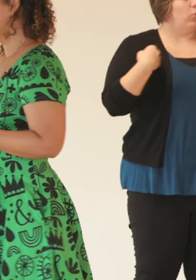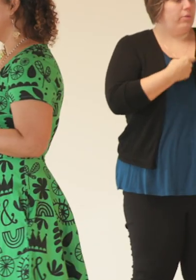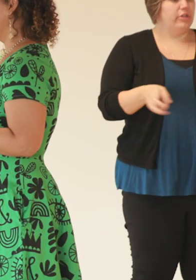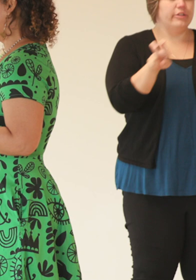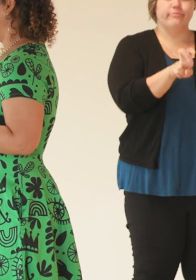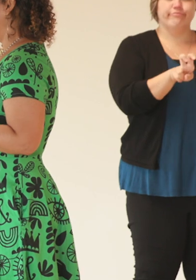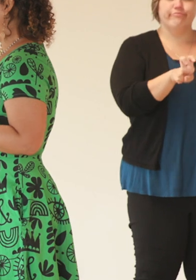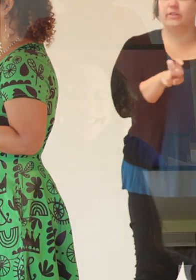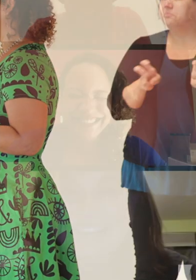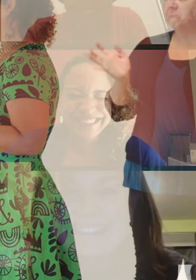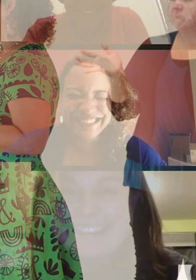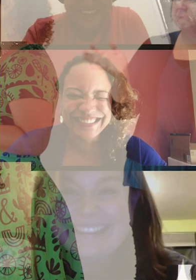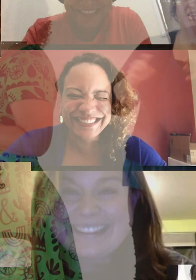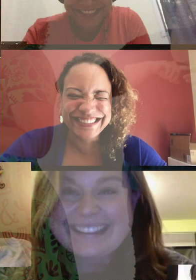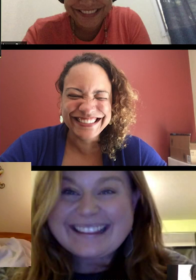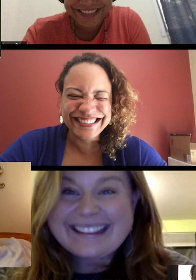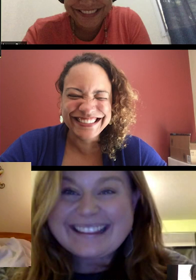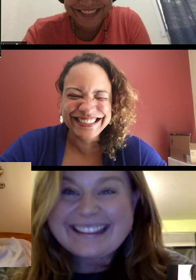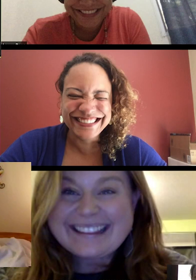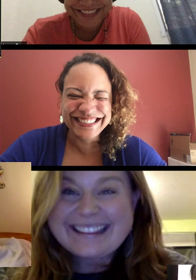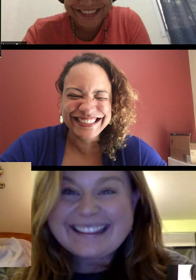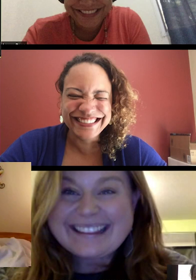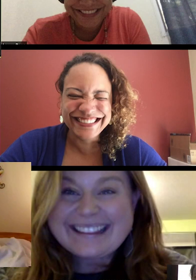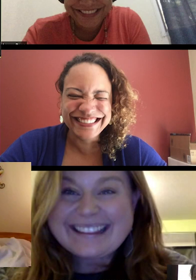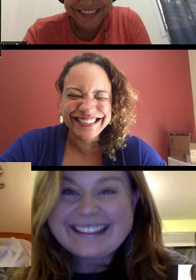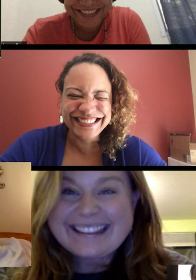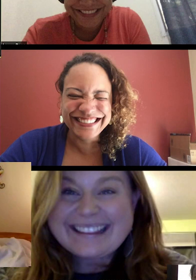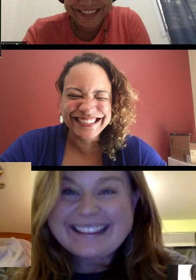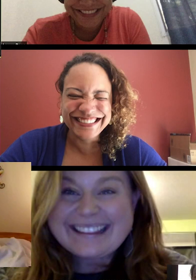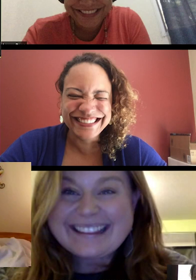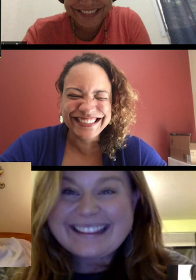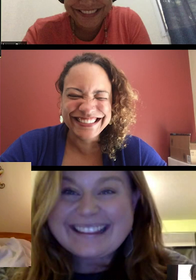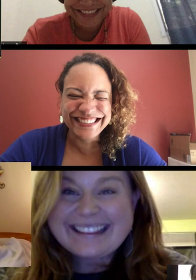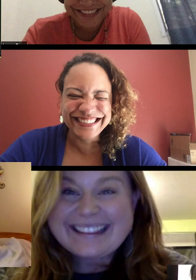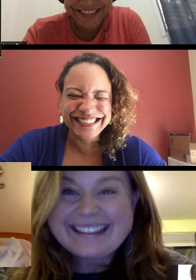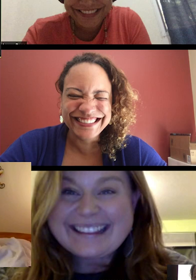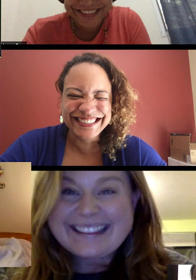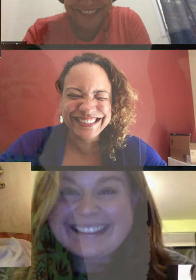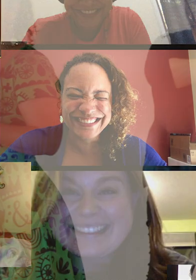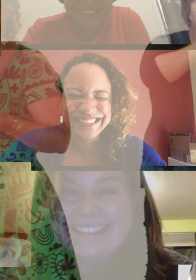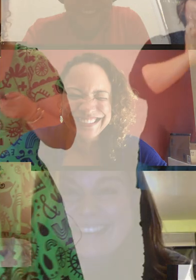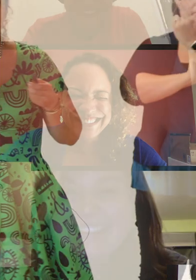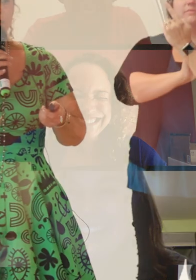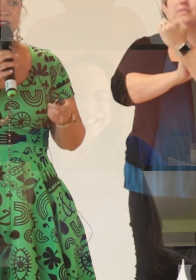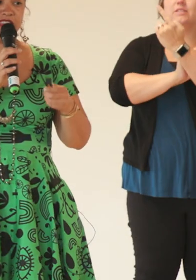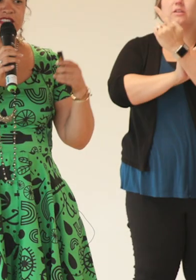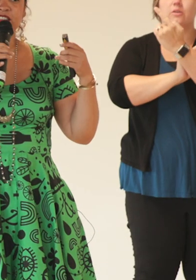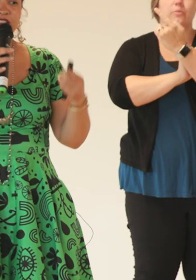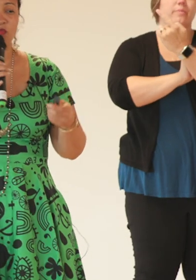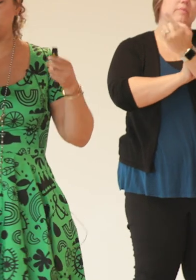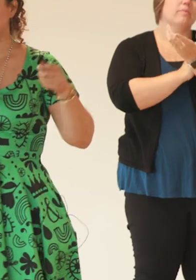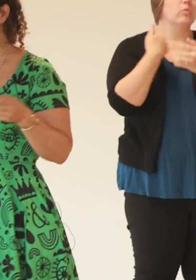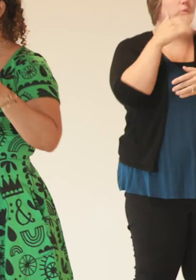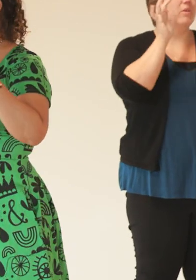talking. And amazing people that just, like, meet with me and on Zoom while I'm traveling